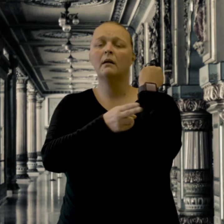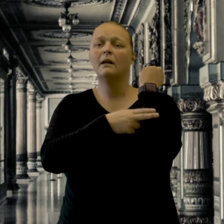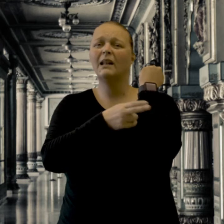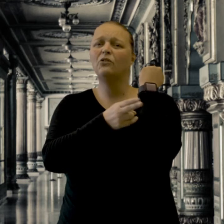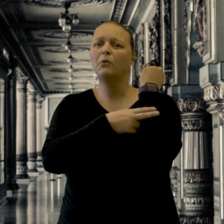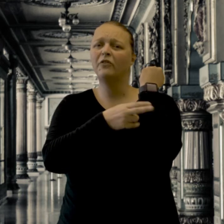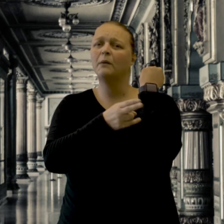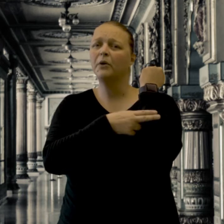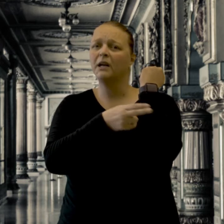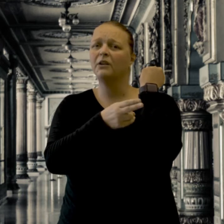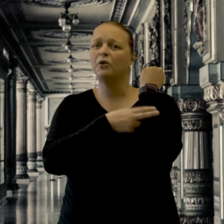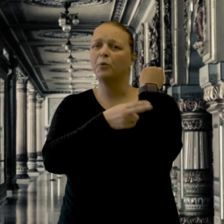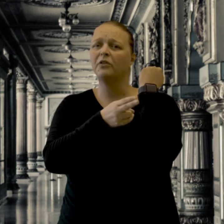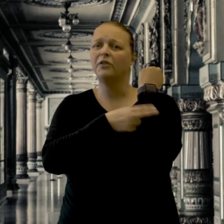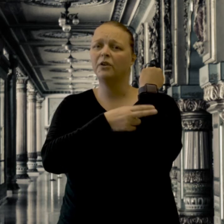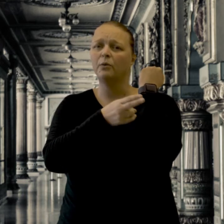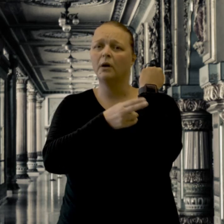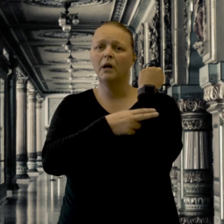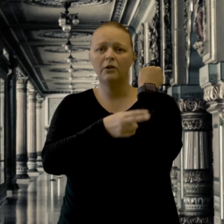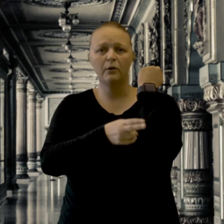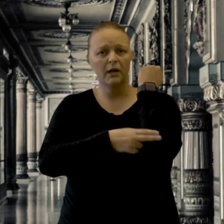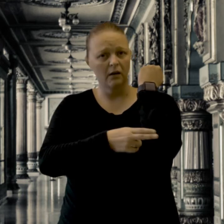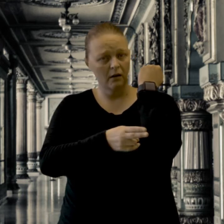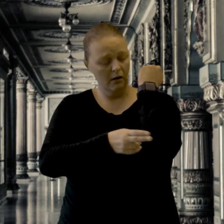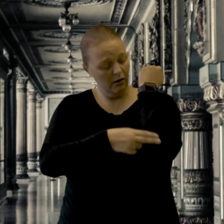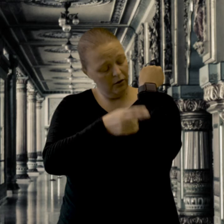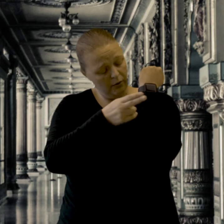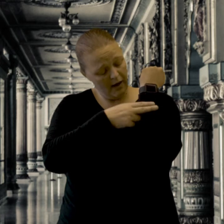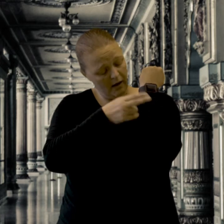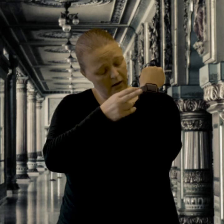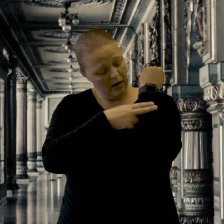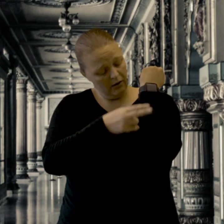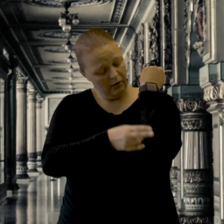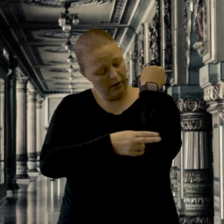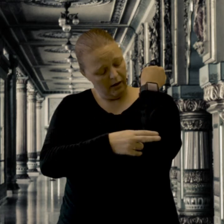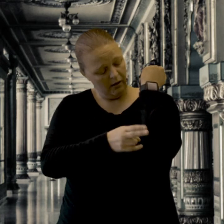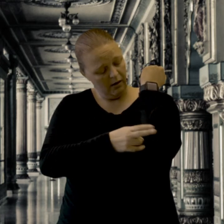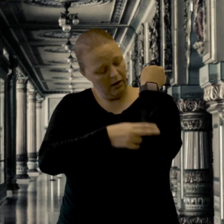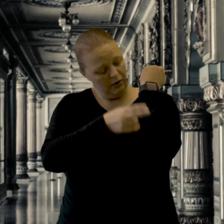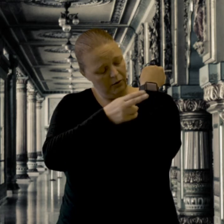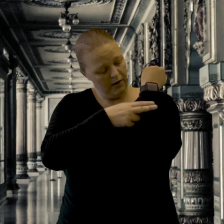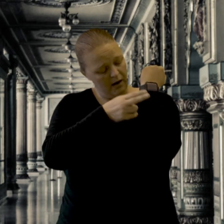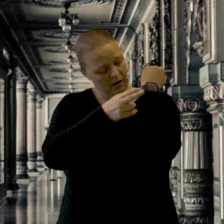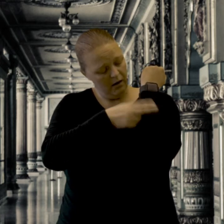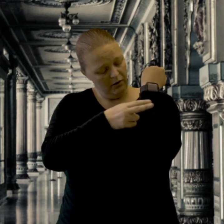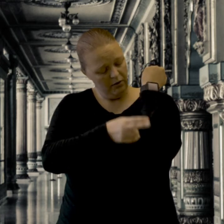Now let's move it and put it into groups of 2. 2 here, 2 there, 2 here, 2 there, 2